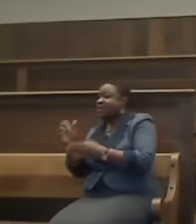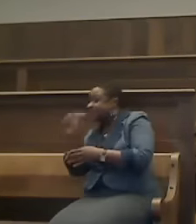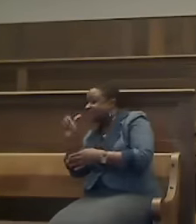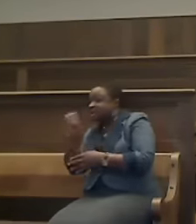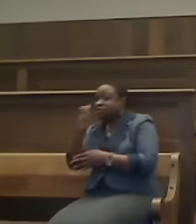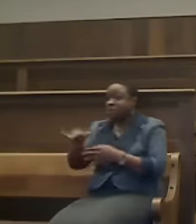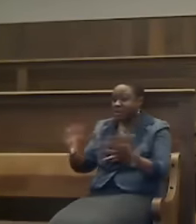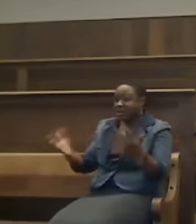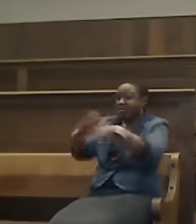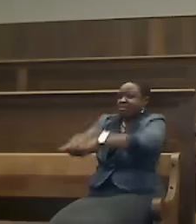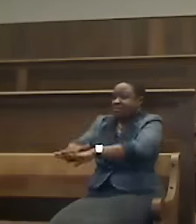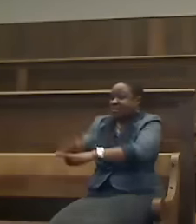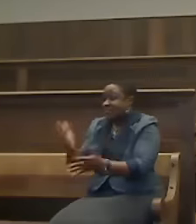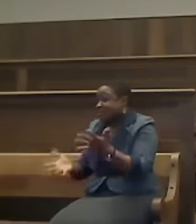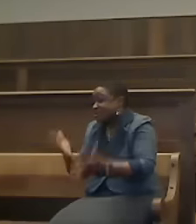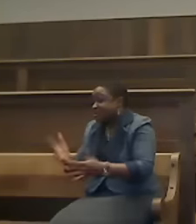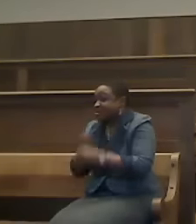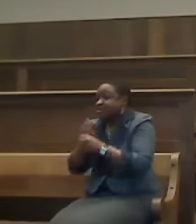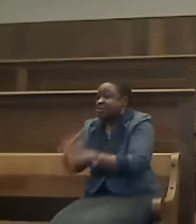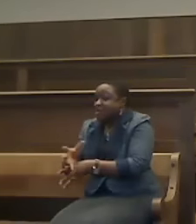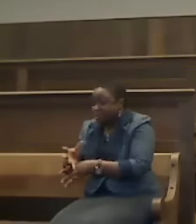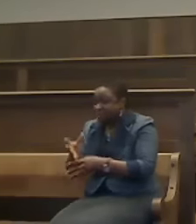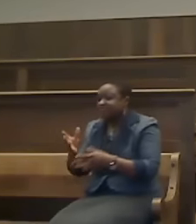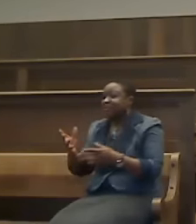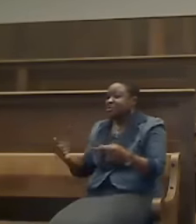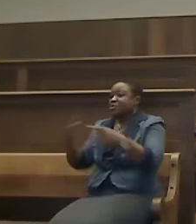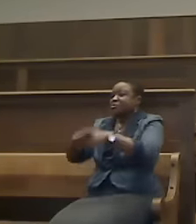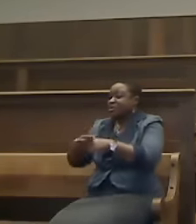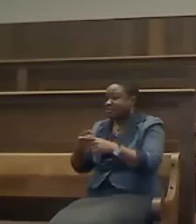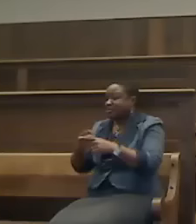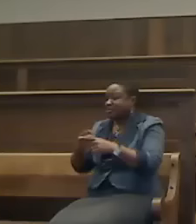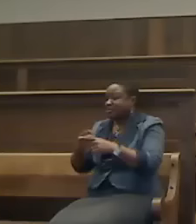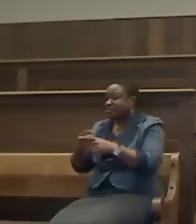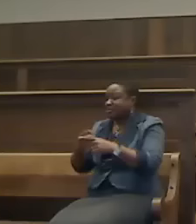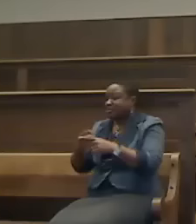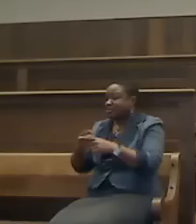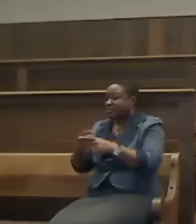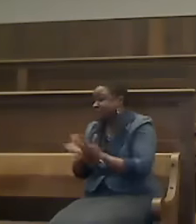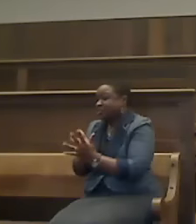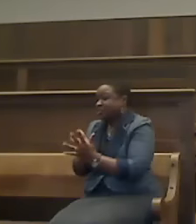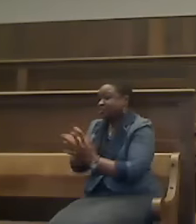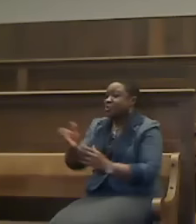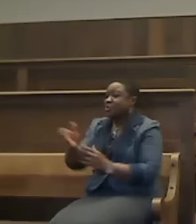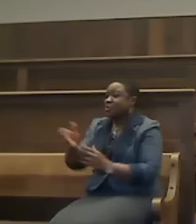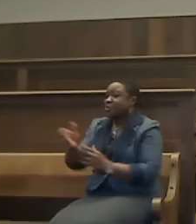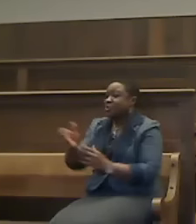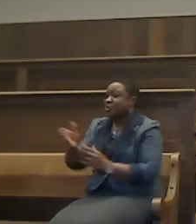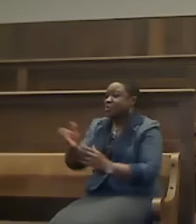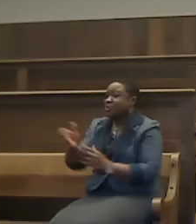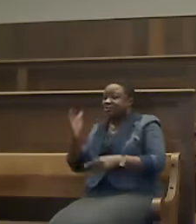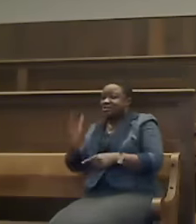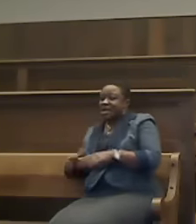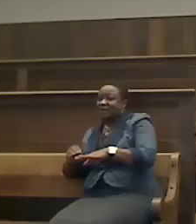well documented. Maybe it enhanced the cross-reactivity through these side effect